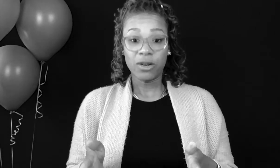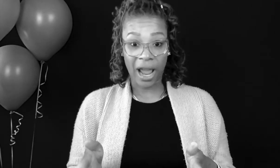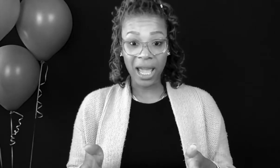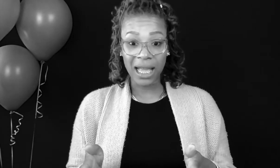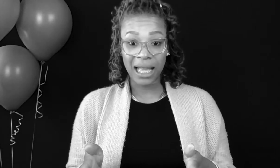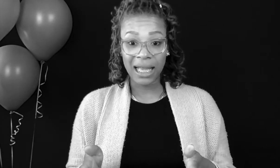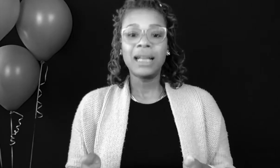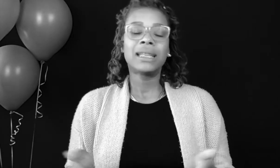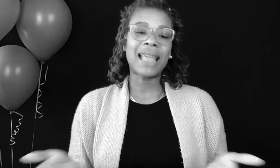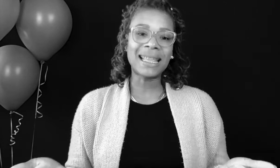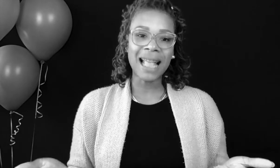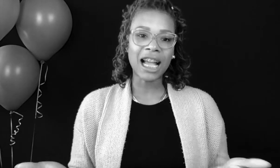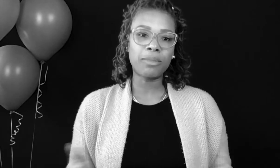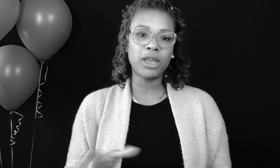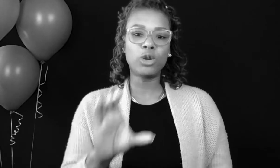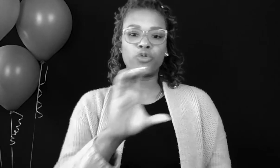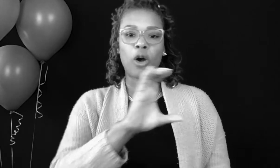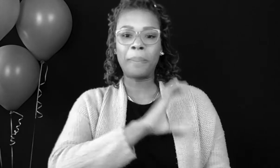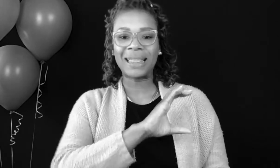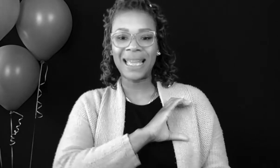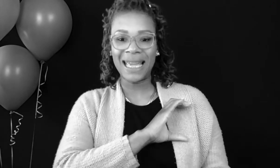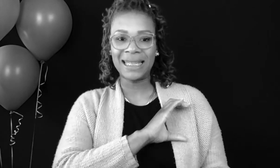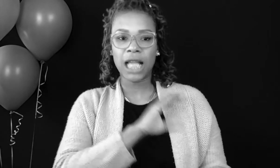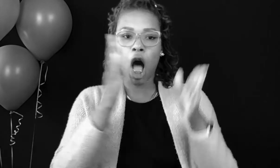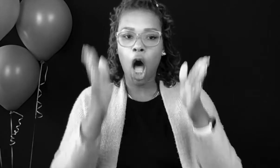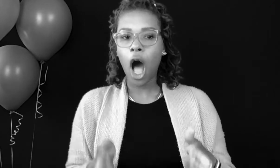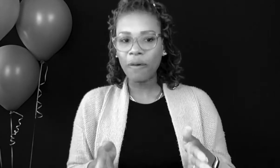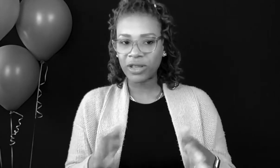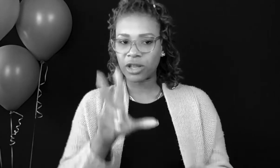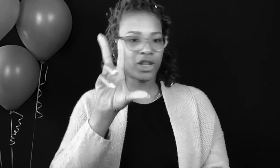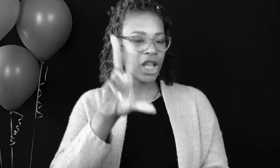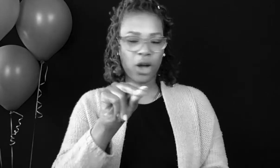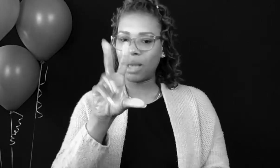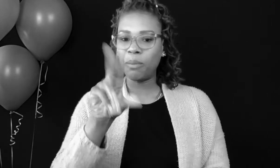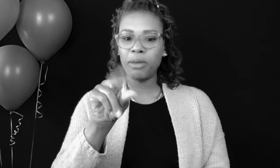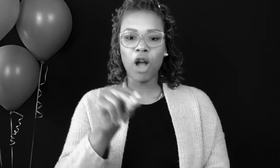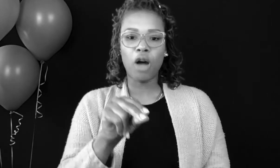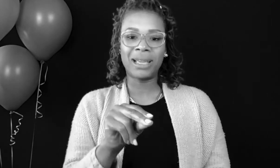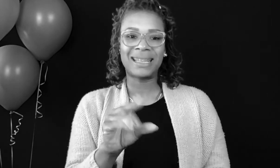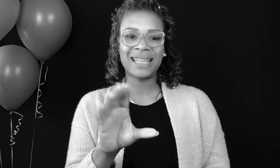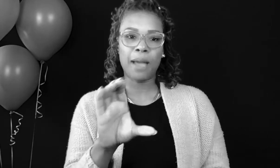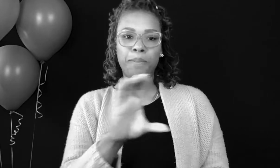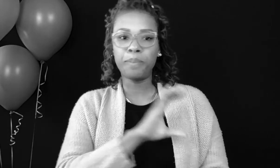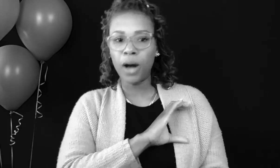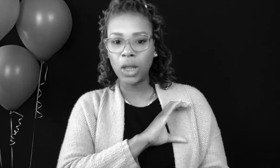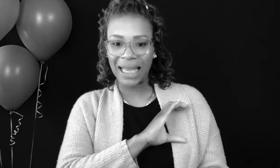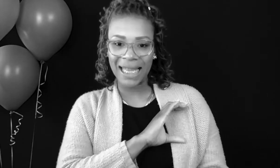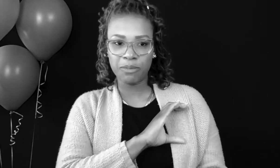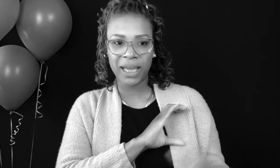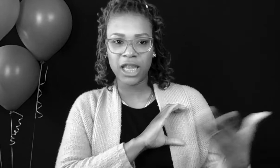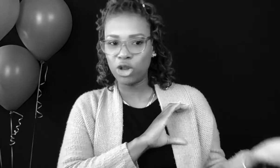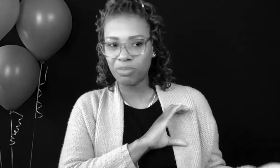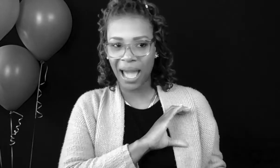right? That's not going to be used for police officer. No, that would be wrong because can police be used by